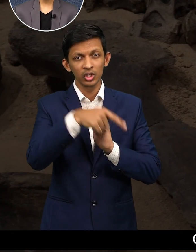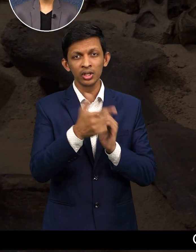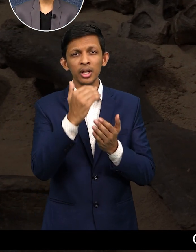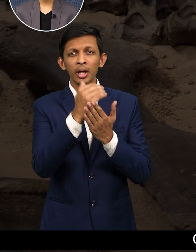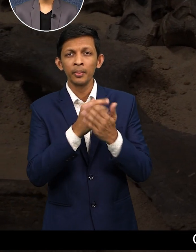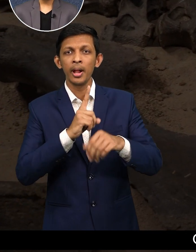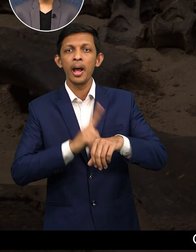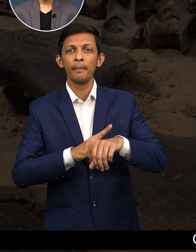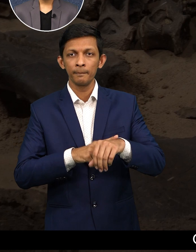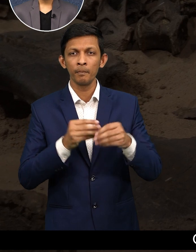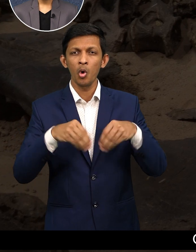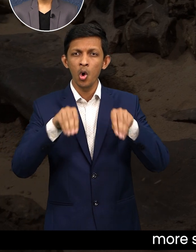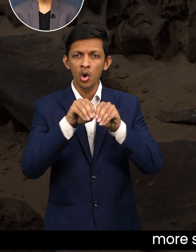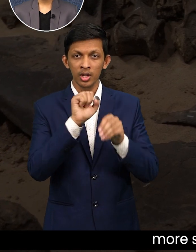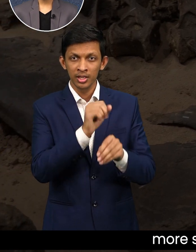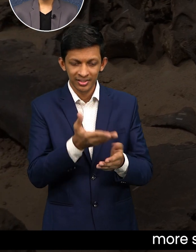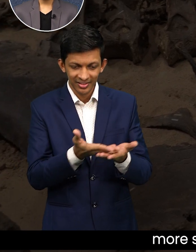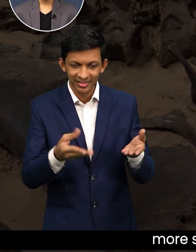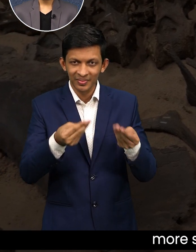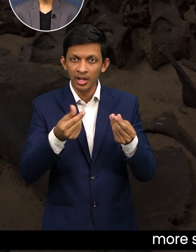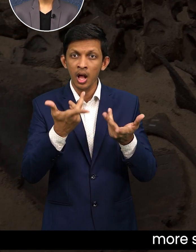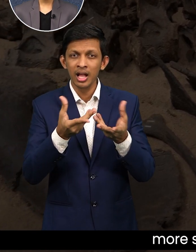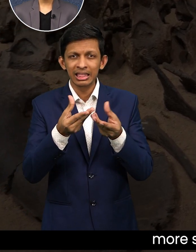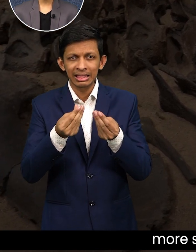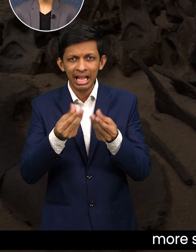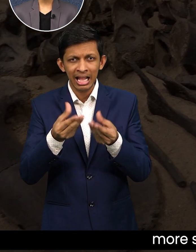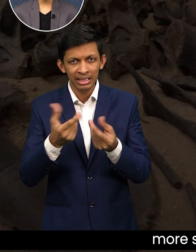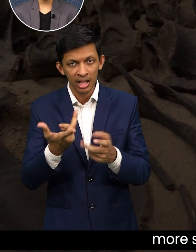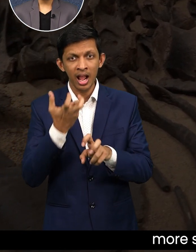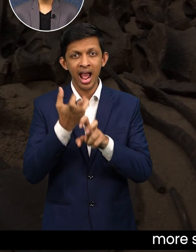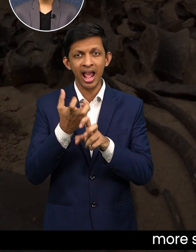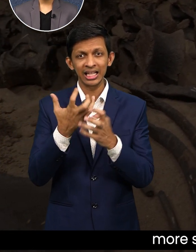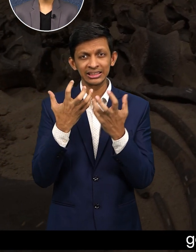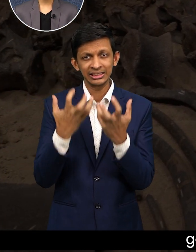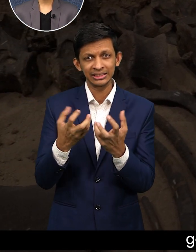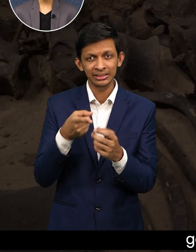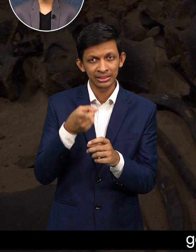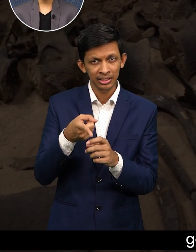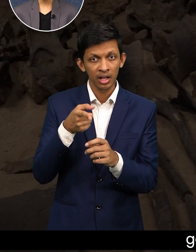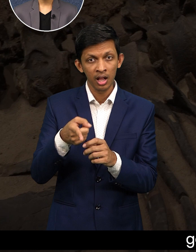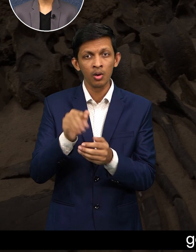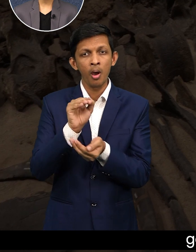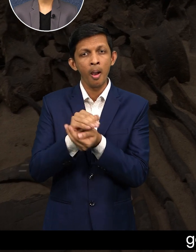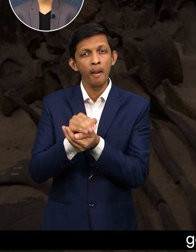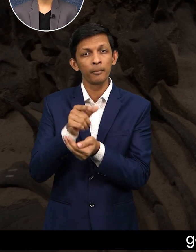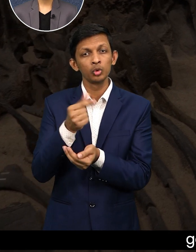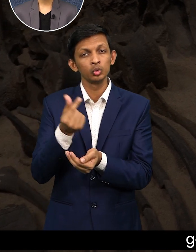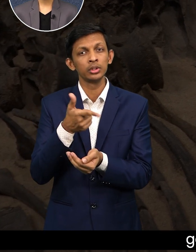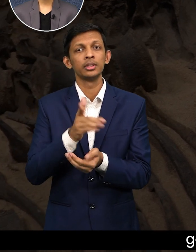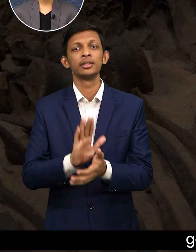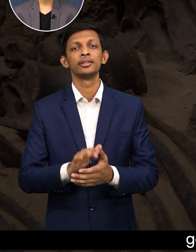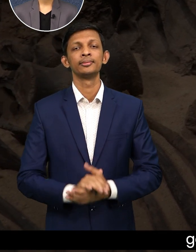Over the course of time, more soil, mud and rock sediments got deposited over them.